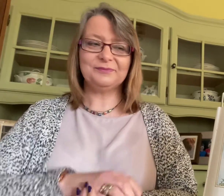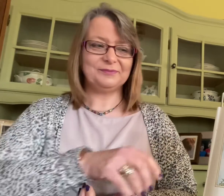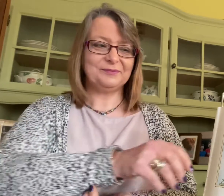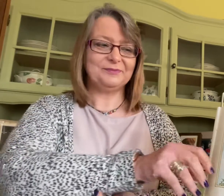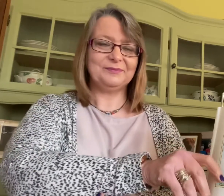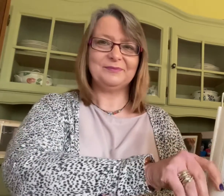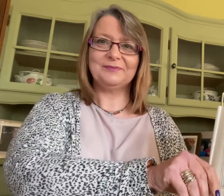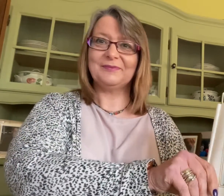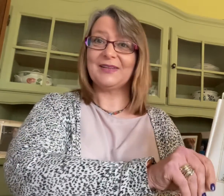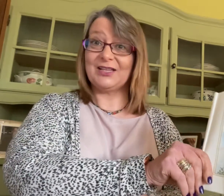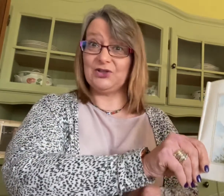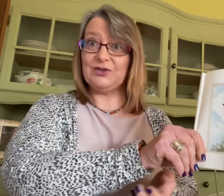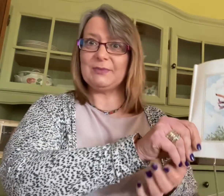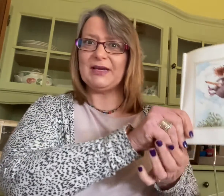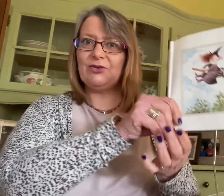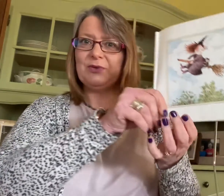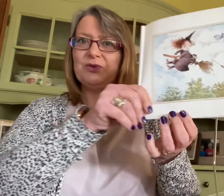Can you spy Robin Hood?